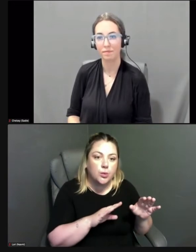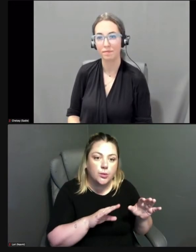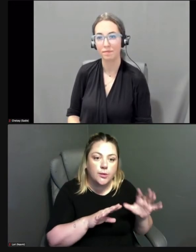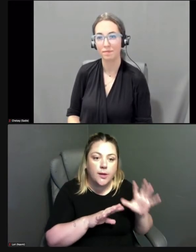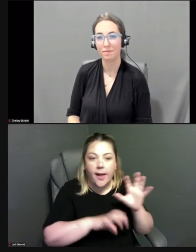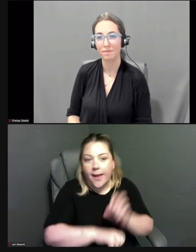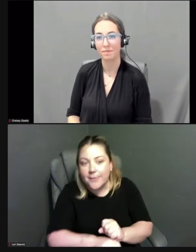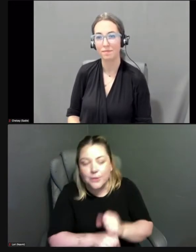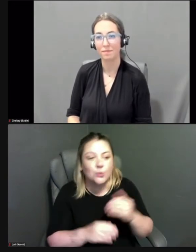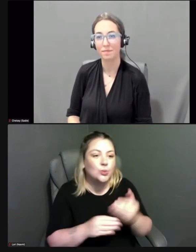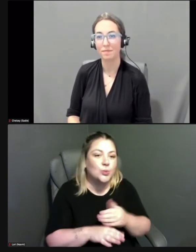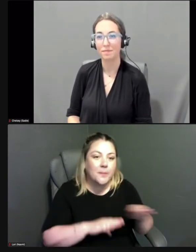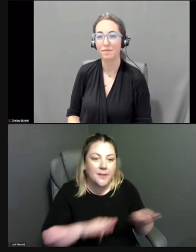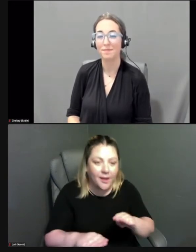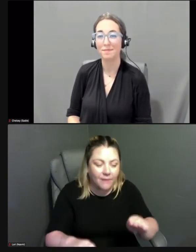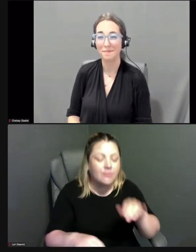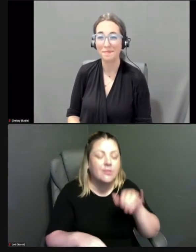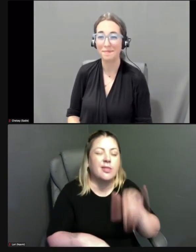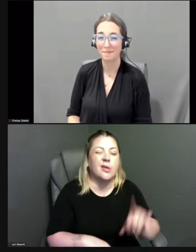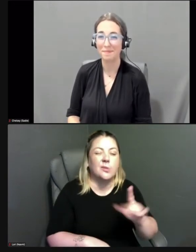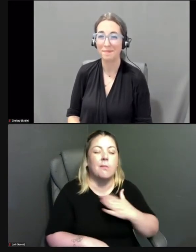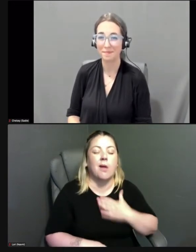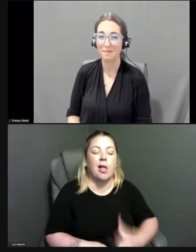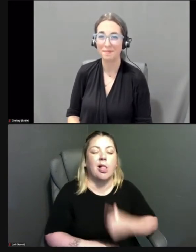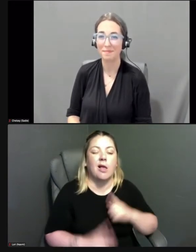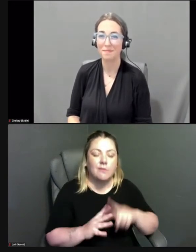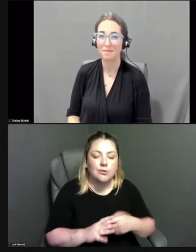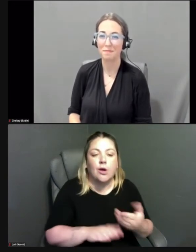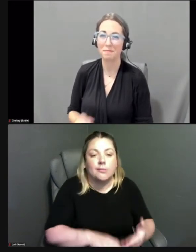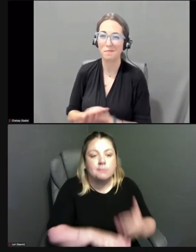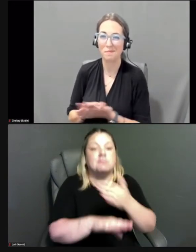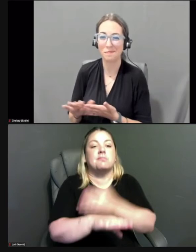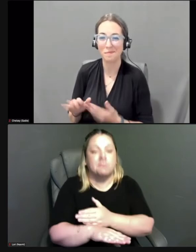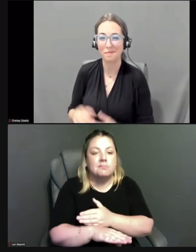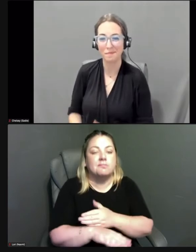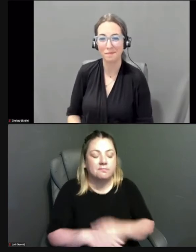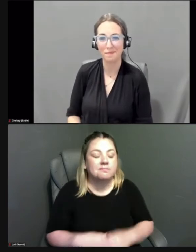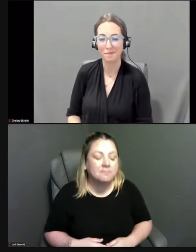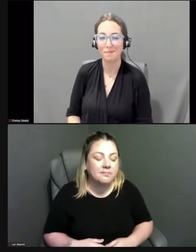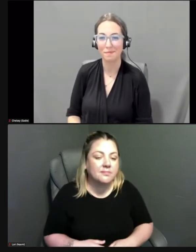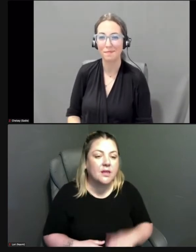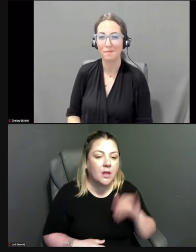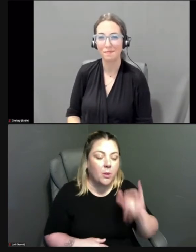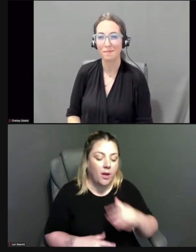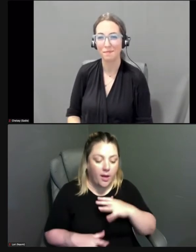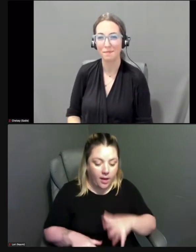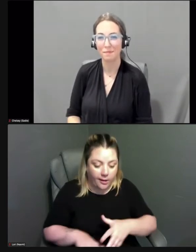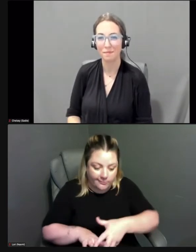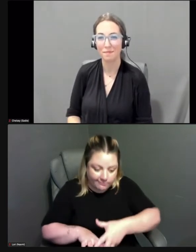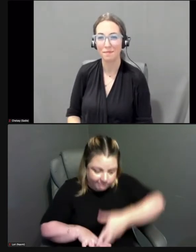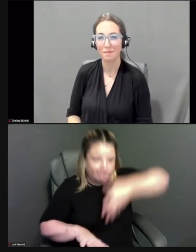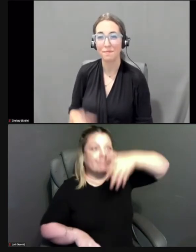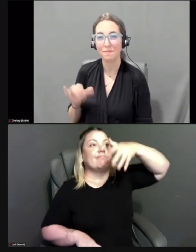things started to get better once I, like, broke out of that and, like, shook things up for myself a little bit.